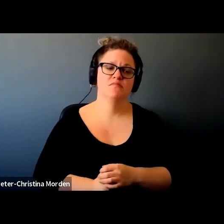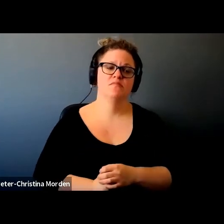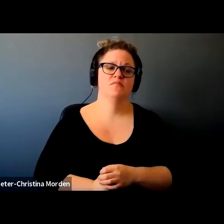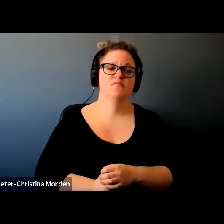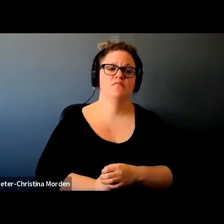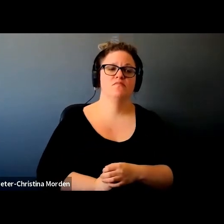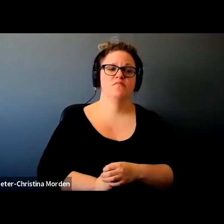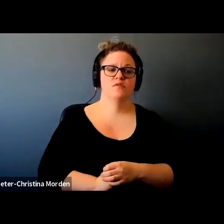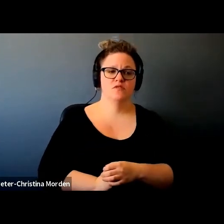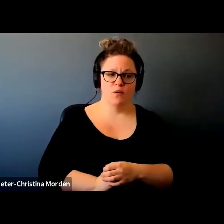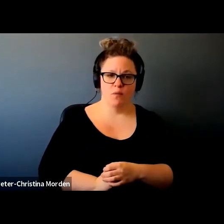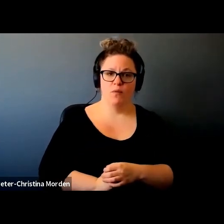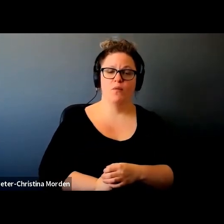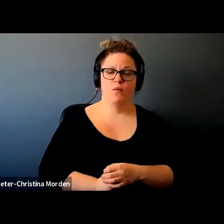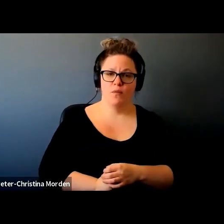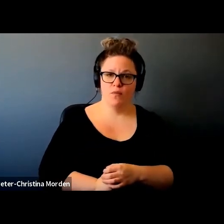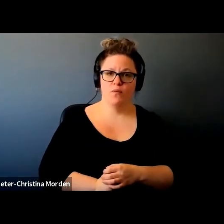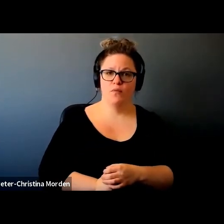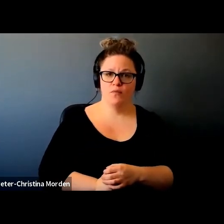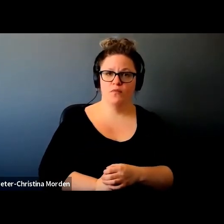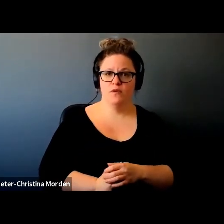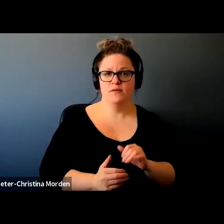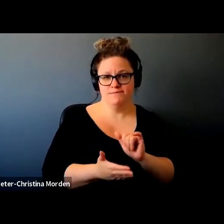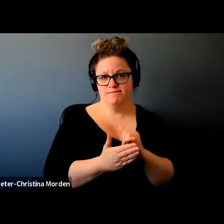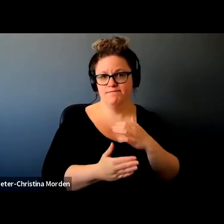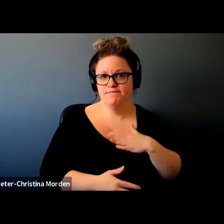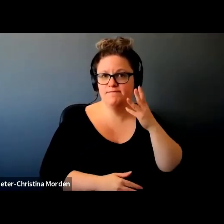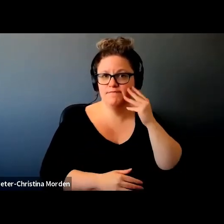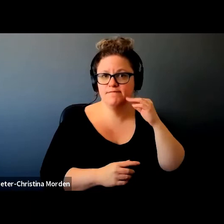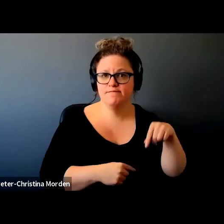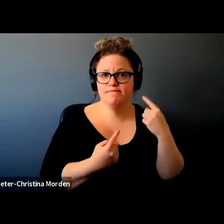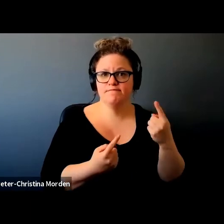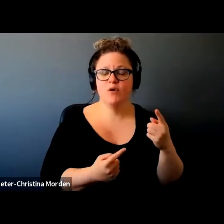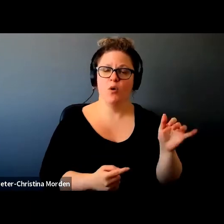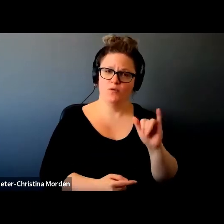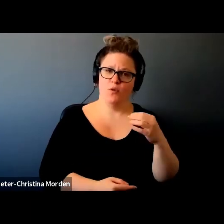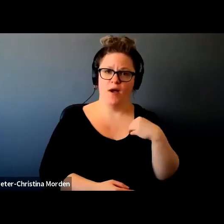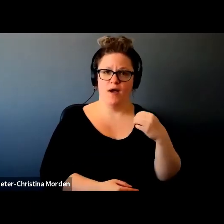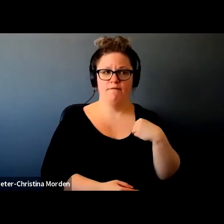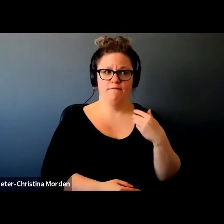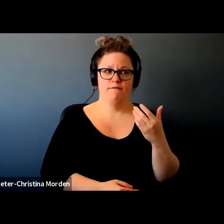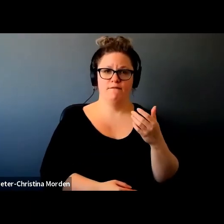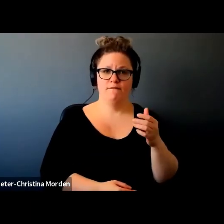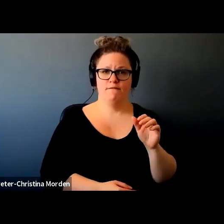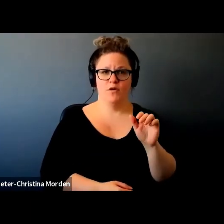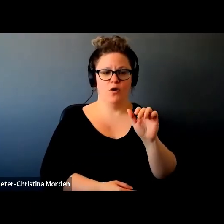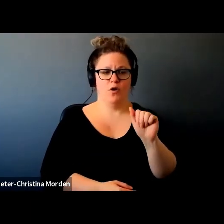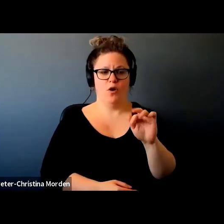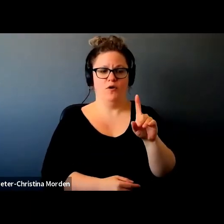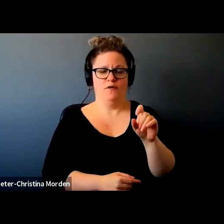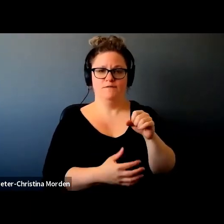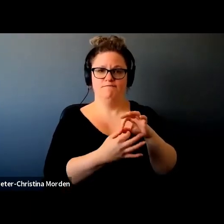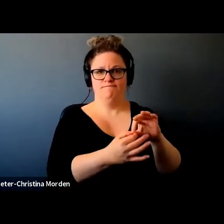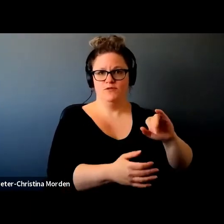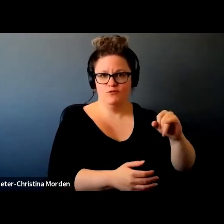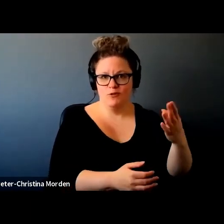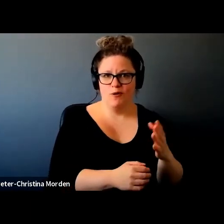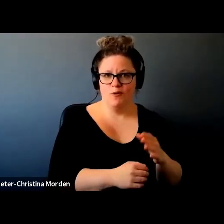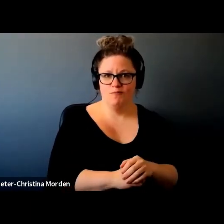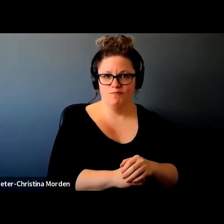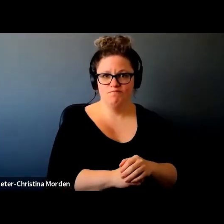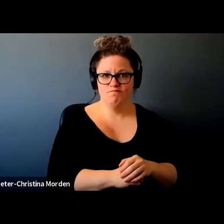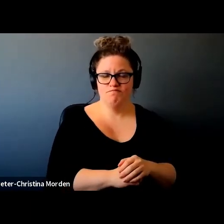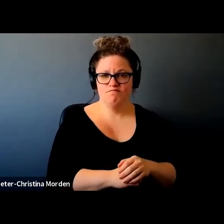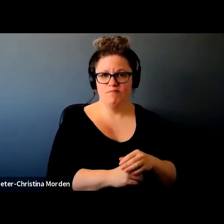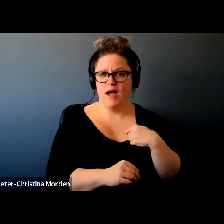these are where I'm coming from. And then I also have like an arts job, because I work in the arts and I do a whole bunch of different things. And that's what